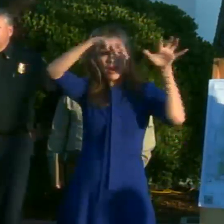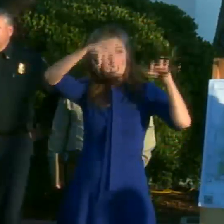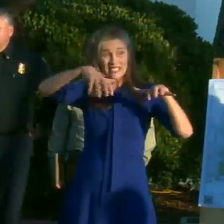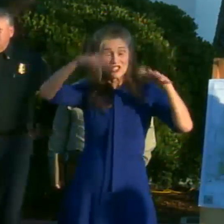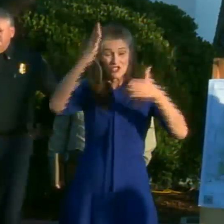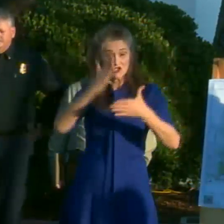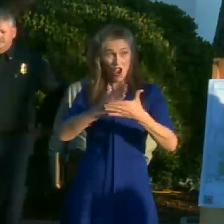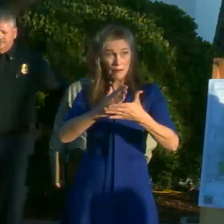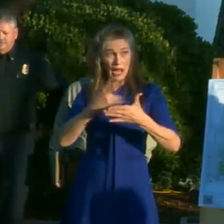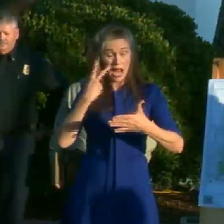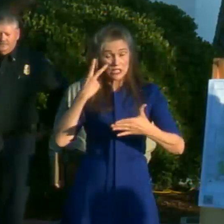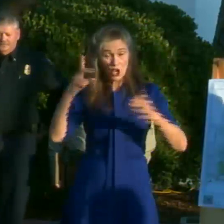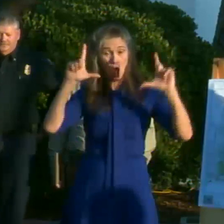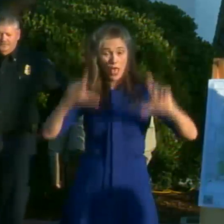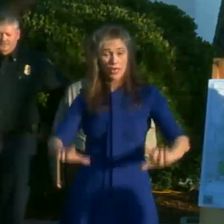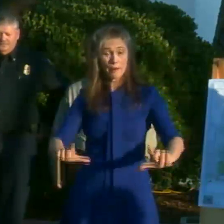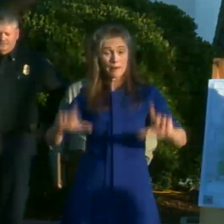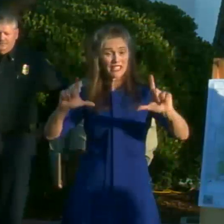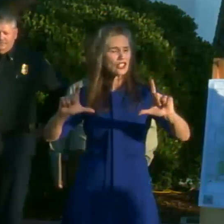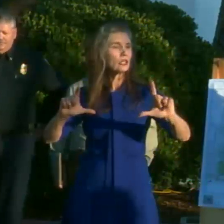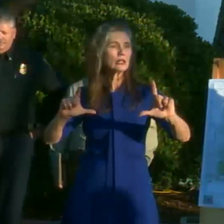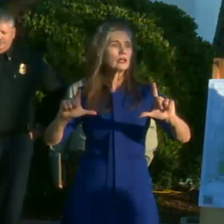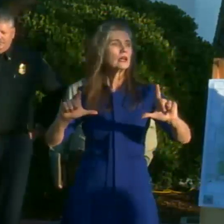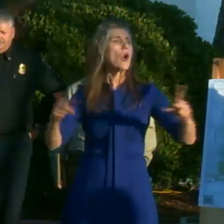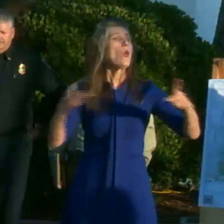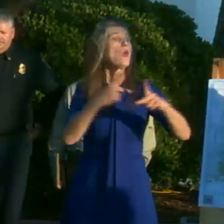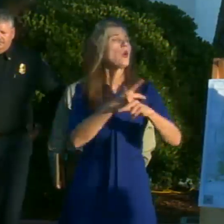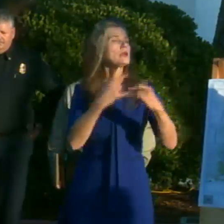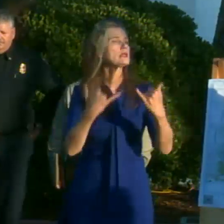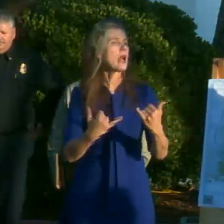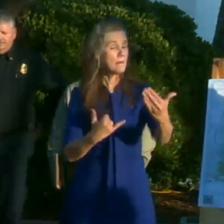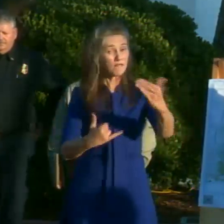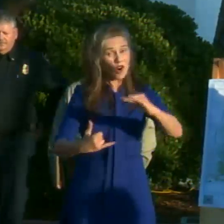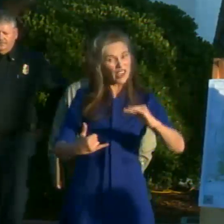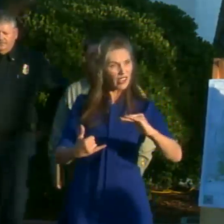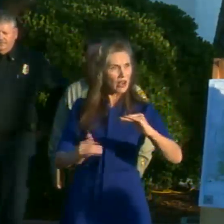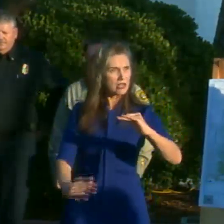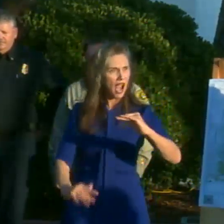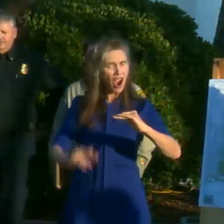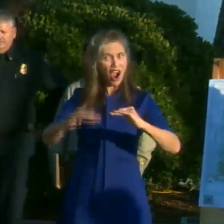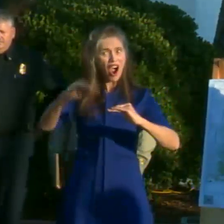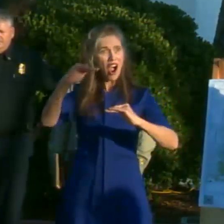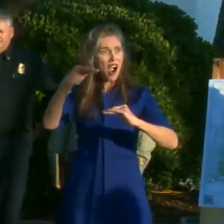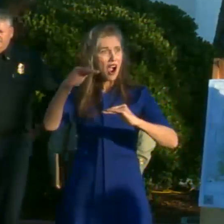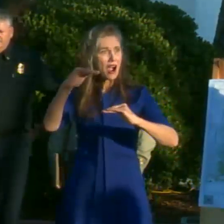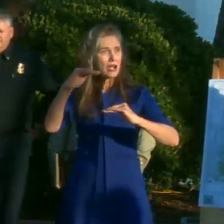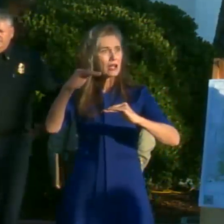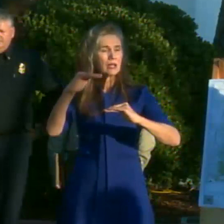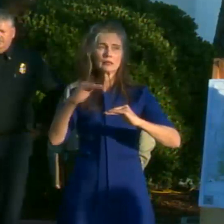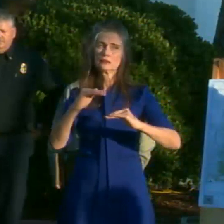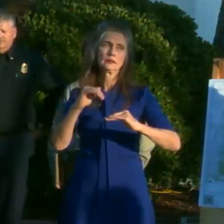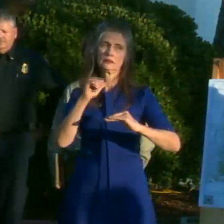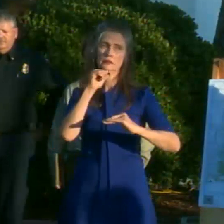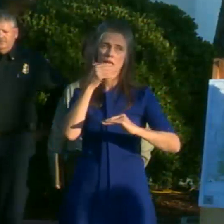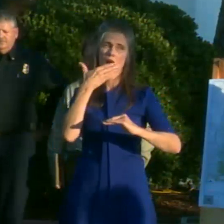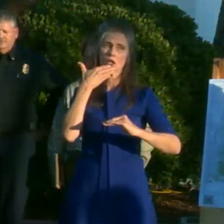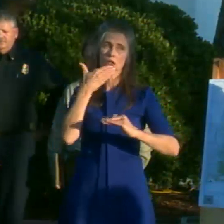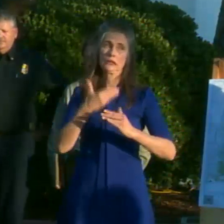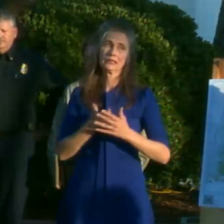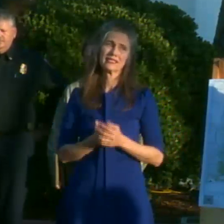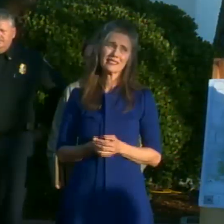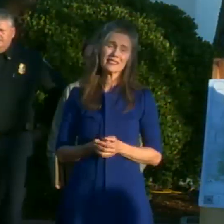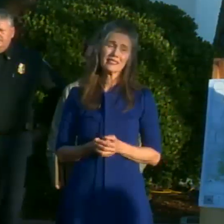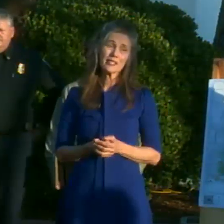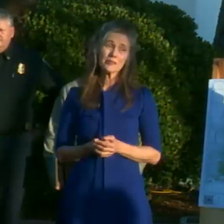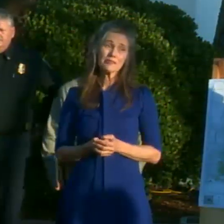I saw, the water's actually risen from the first day of the storm. So that's not a good sign.